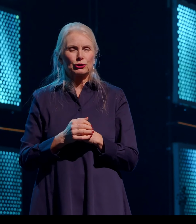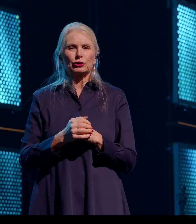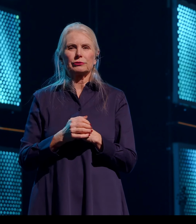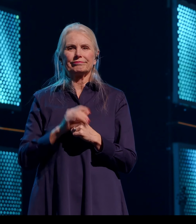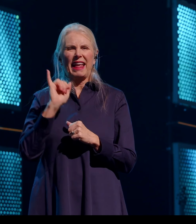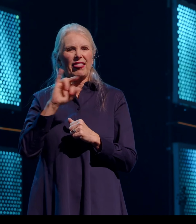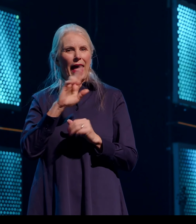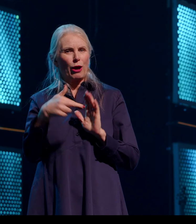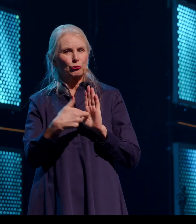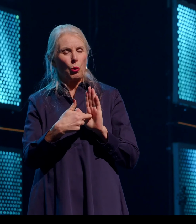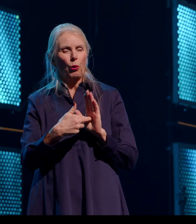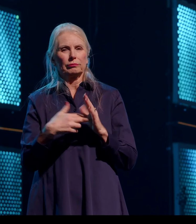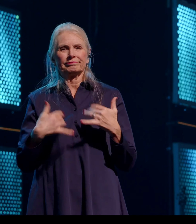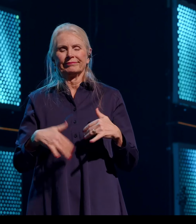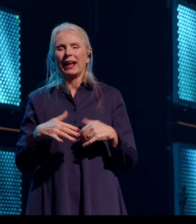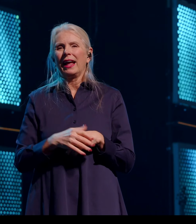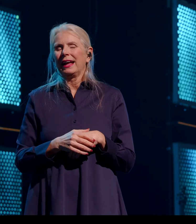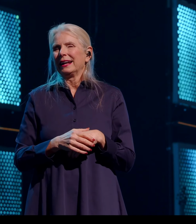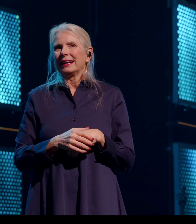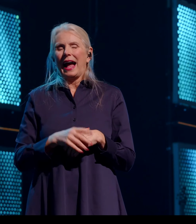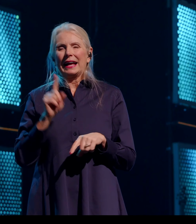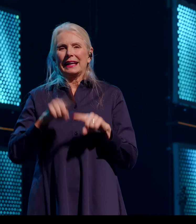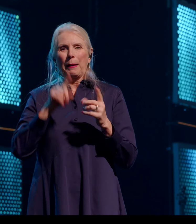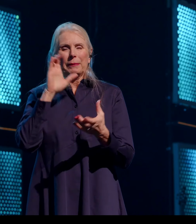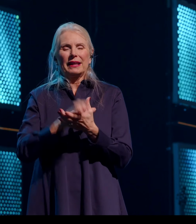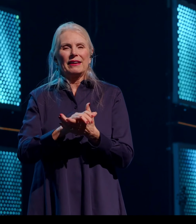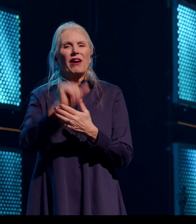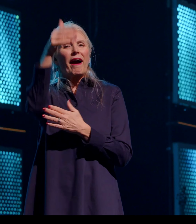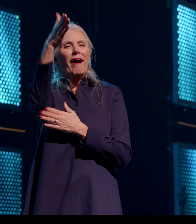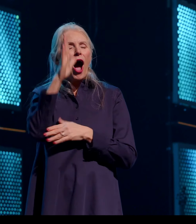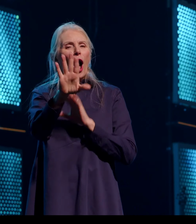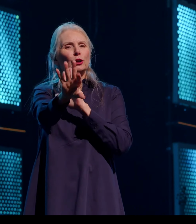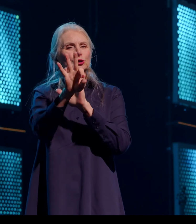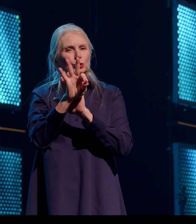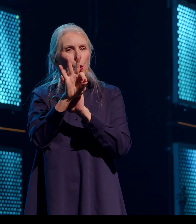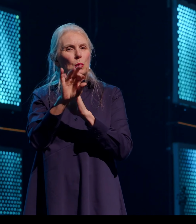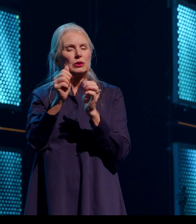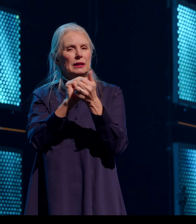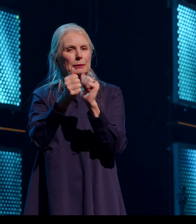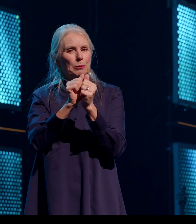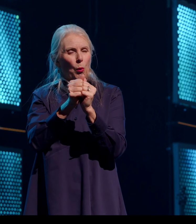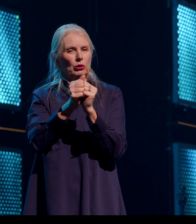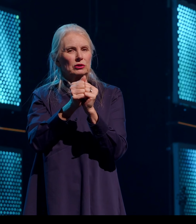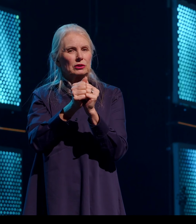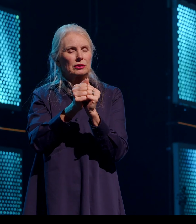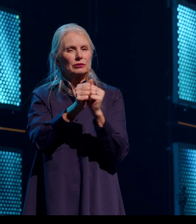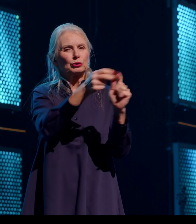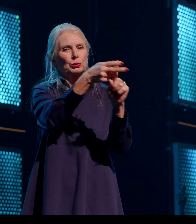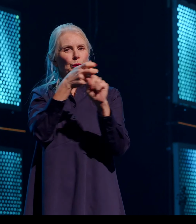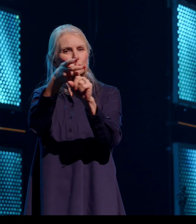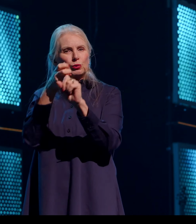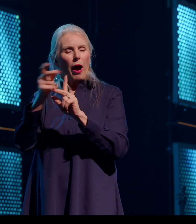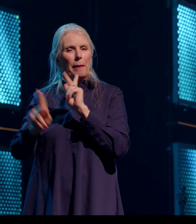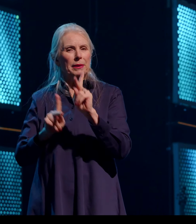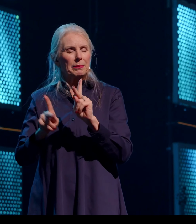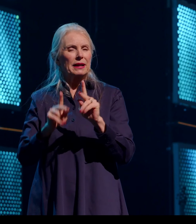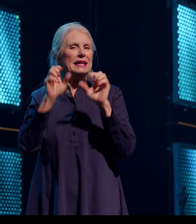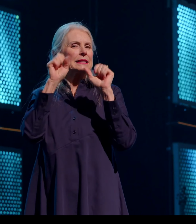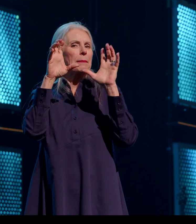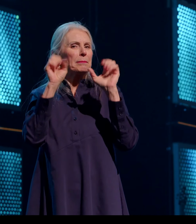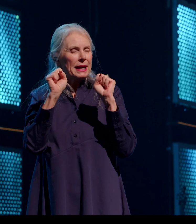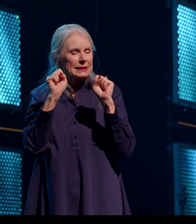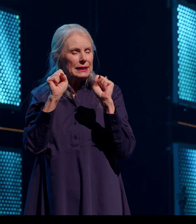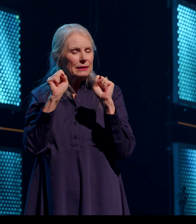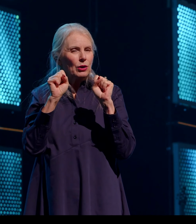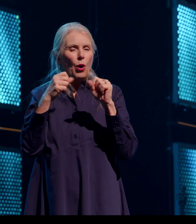It blows me away that God chooses to use sports to bring people to him. It's amazing. So it's been an incredible